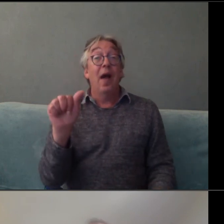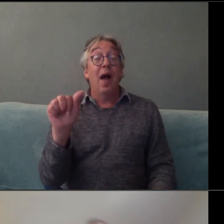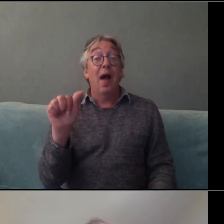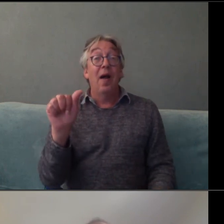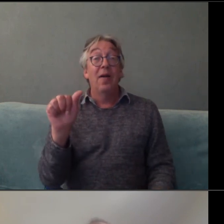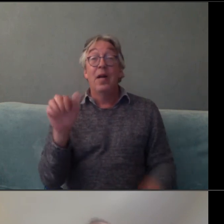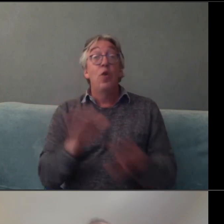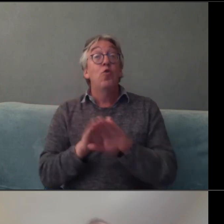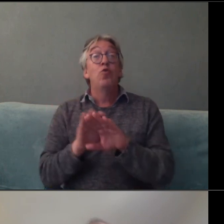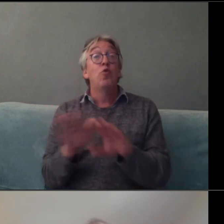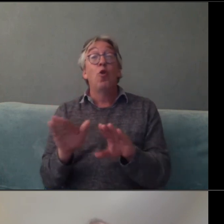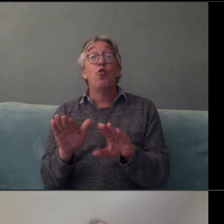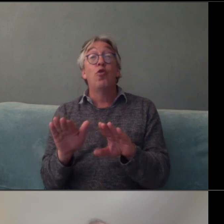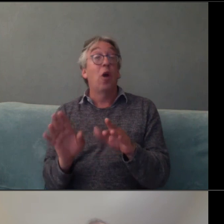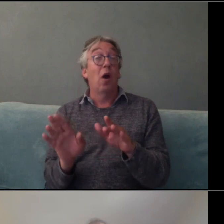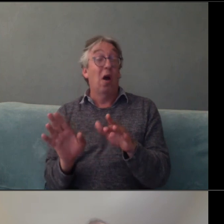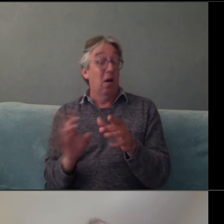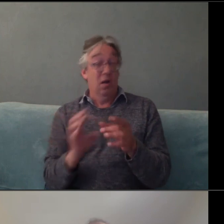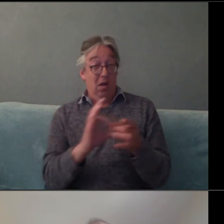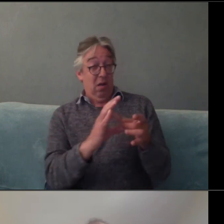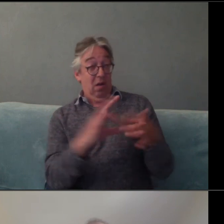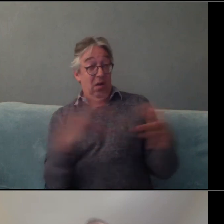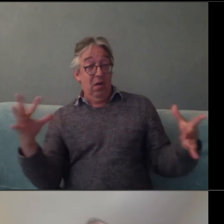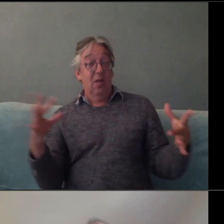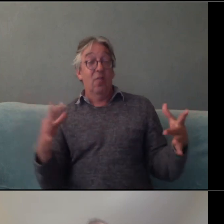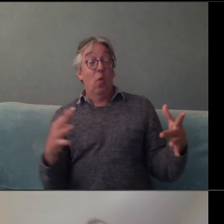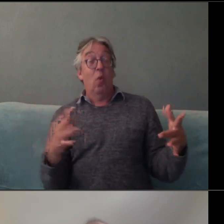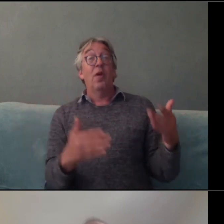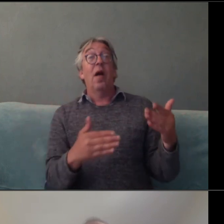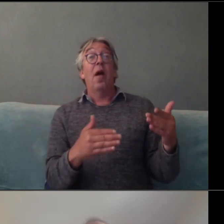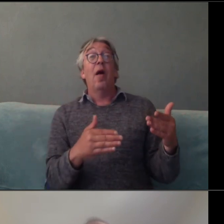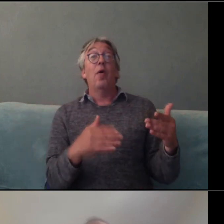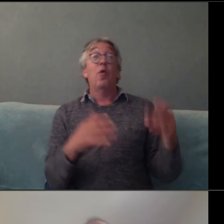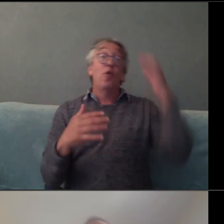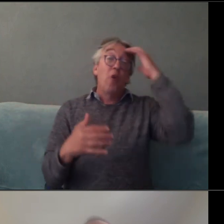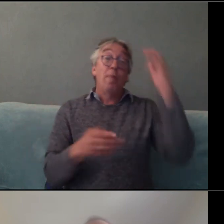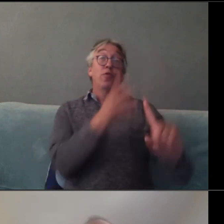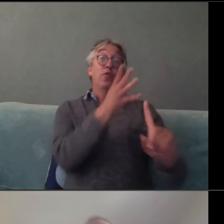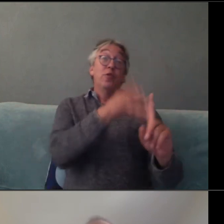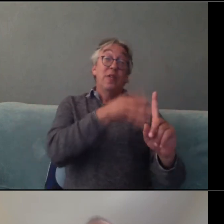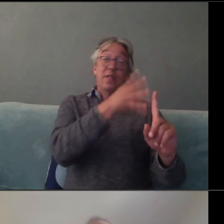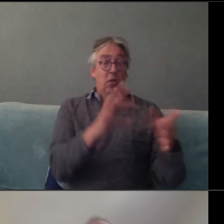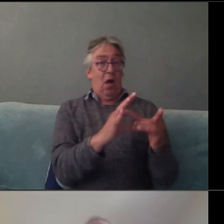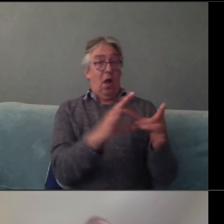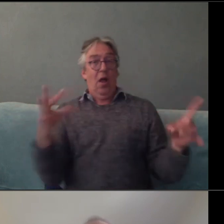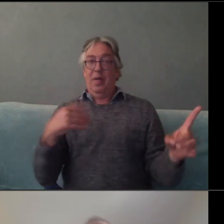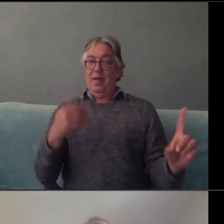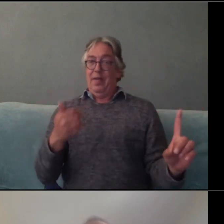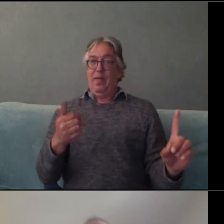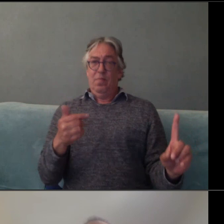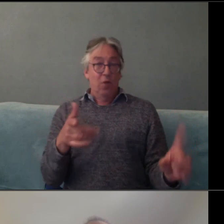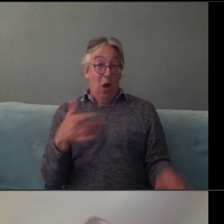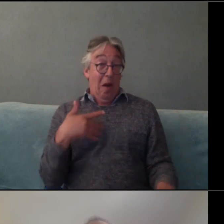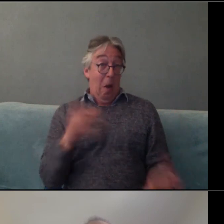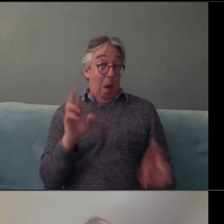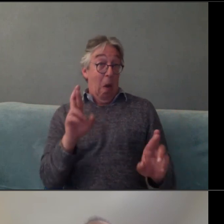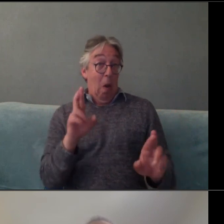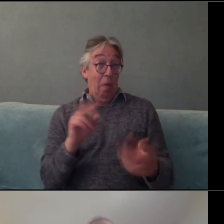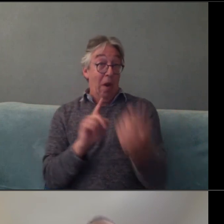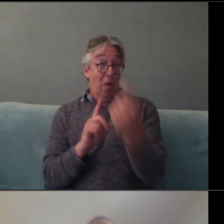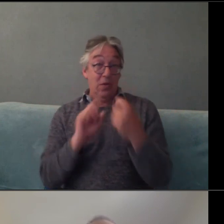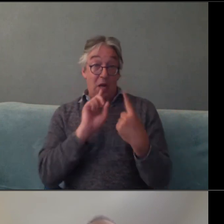on administrative assessments of disability. Sorry, did I miss a question? No, I'm